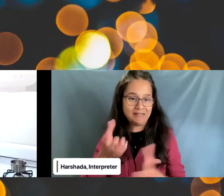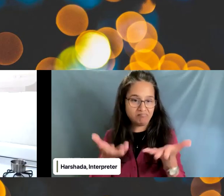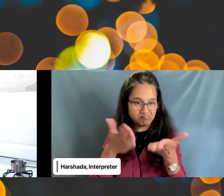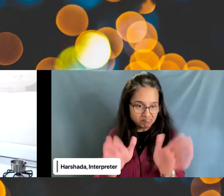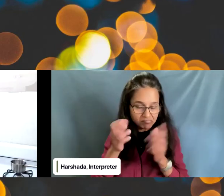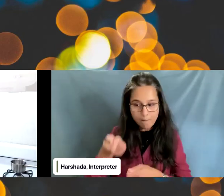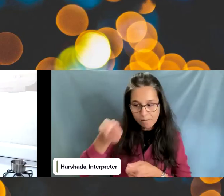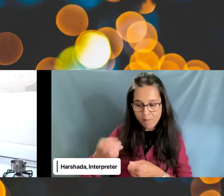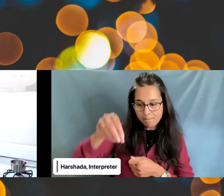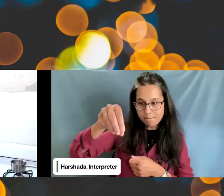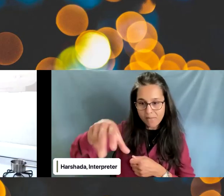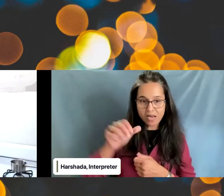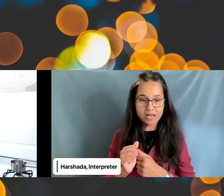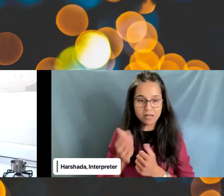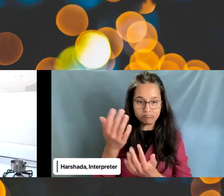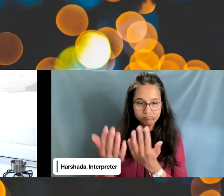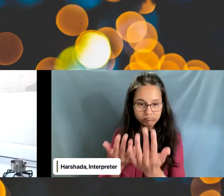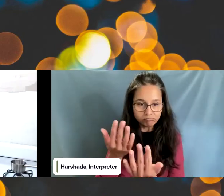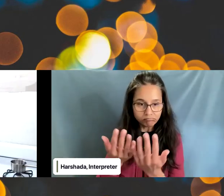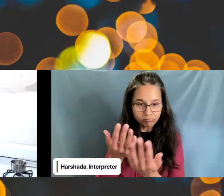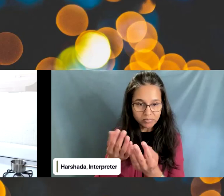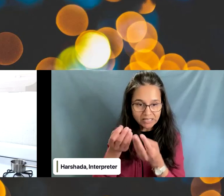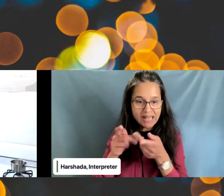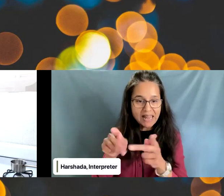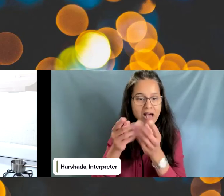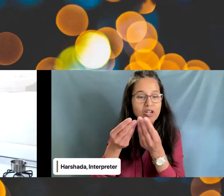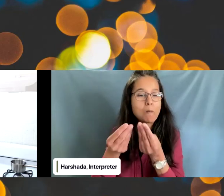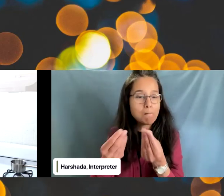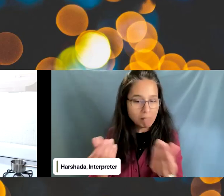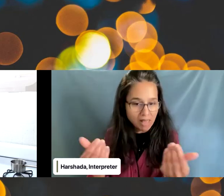saucepan and let that melt away.